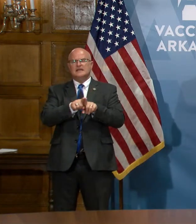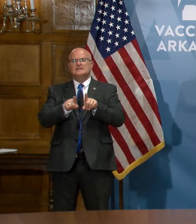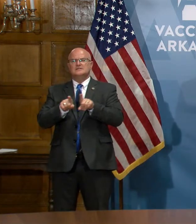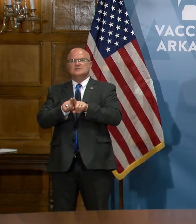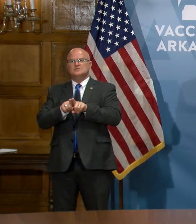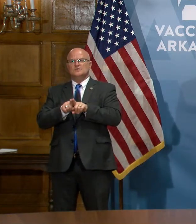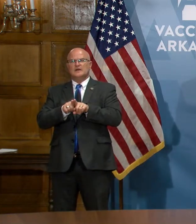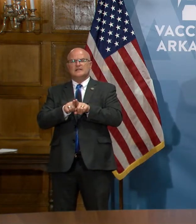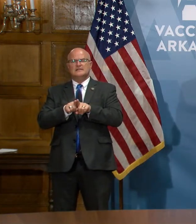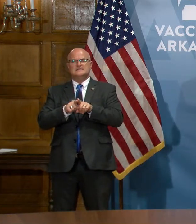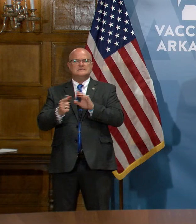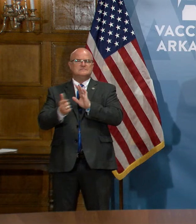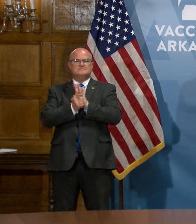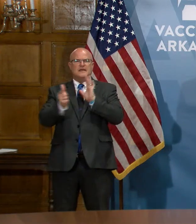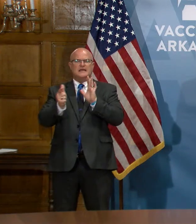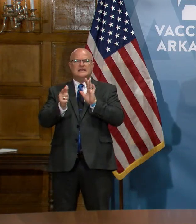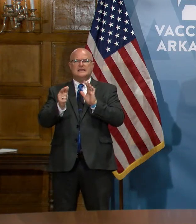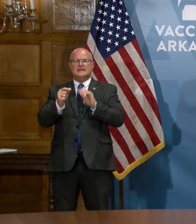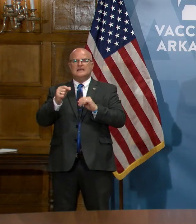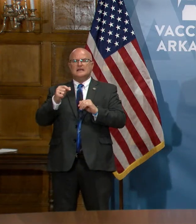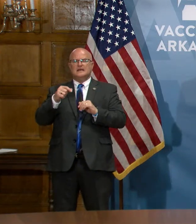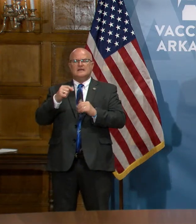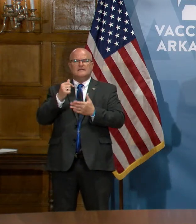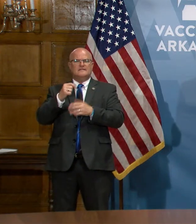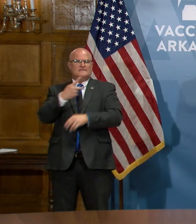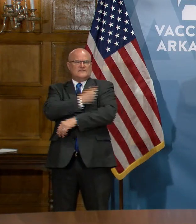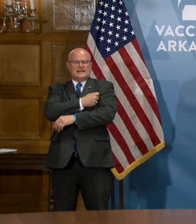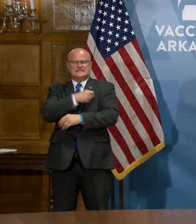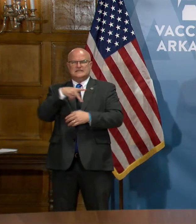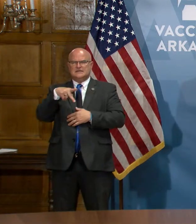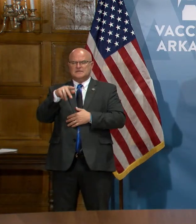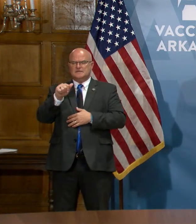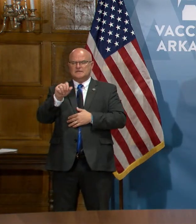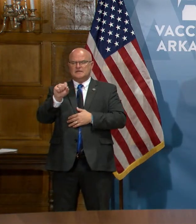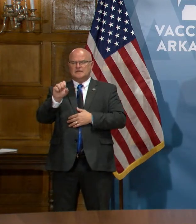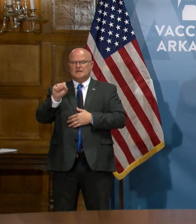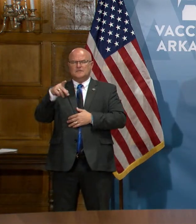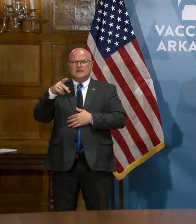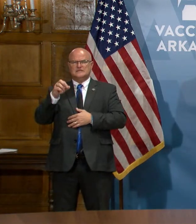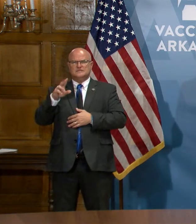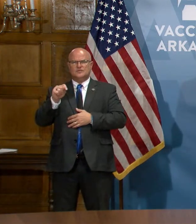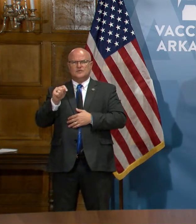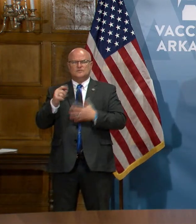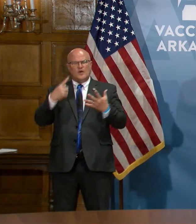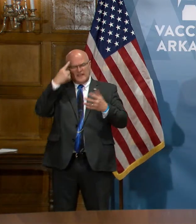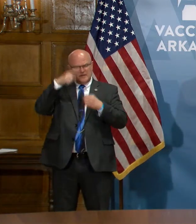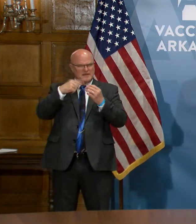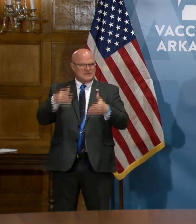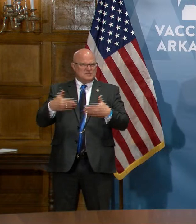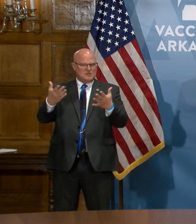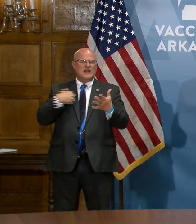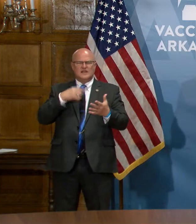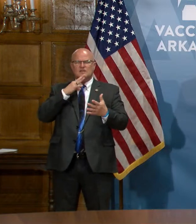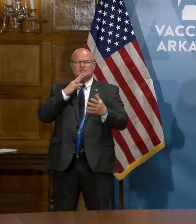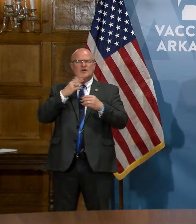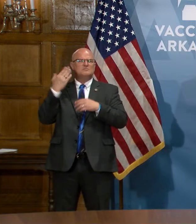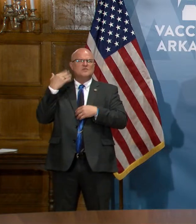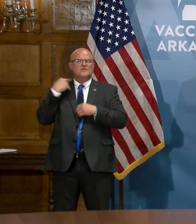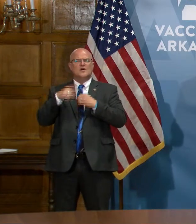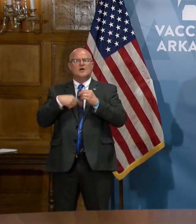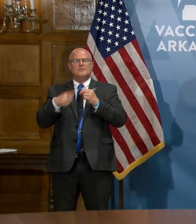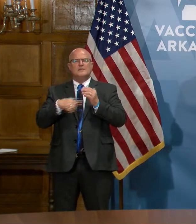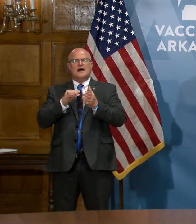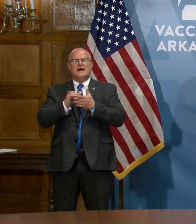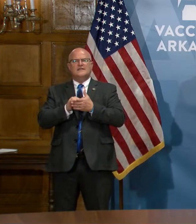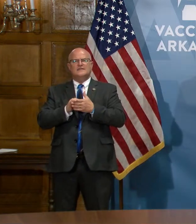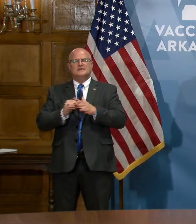as banning vaccine passports. Wanted to see what you thought about these proposals. I know you had talked previously about